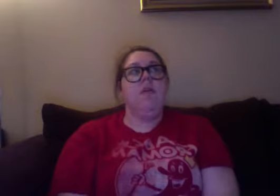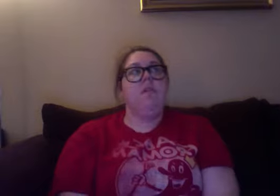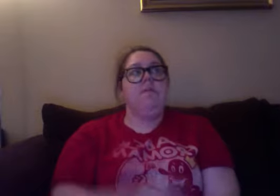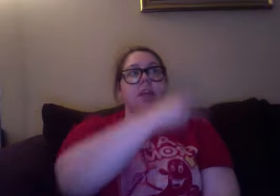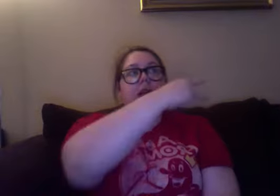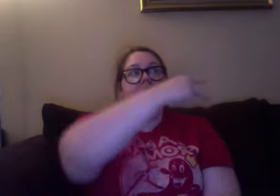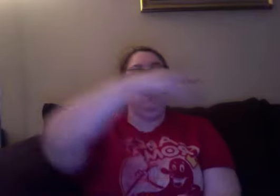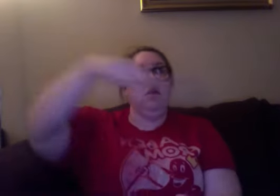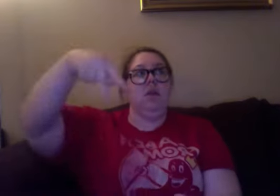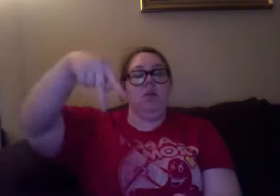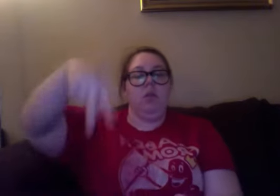Philly?